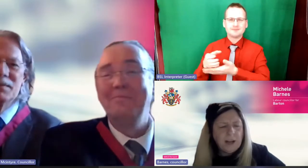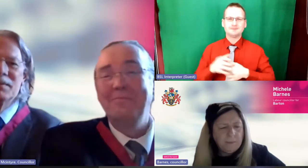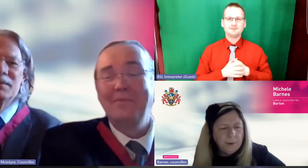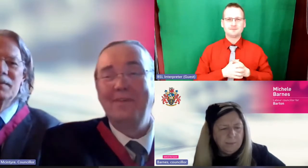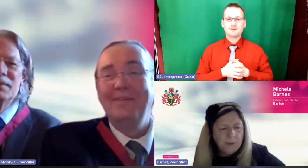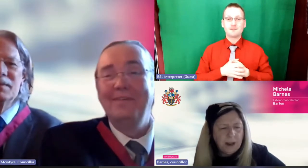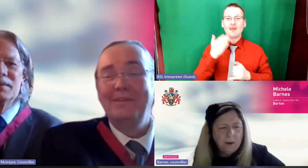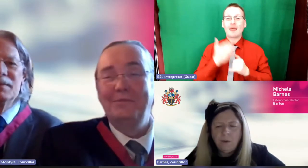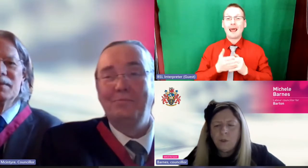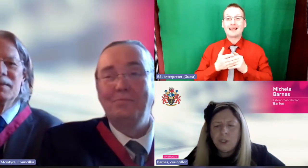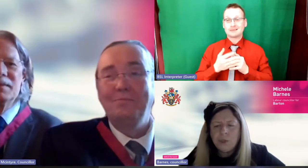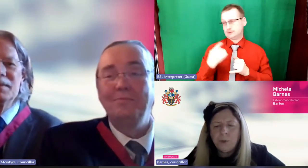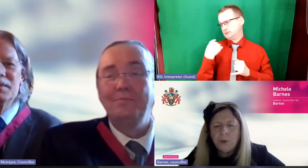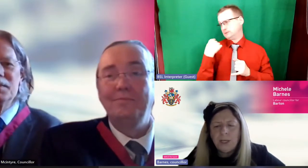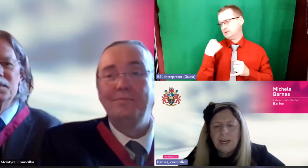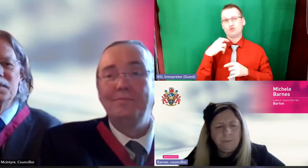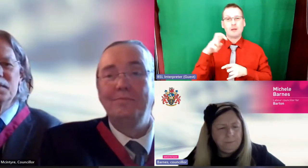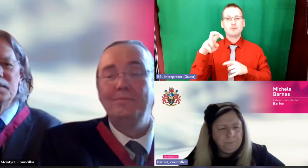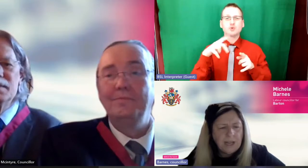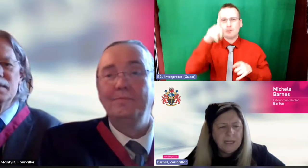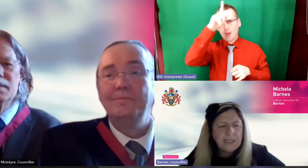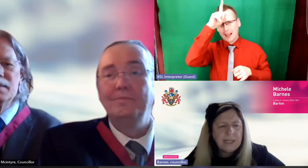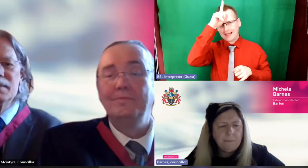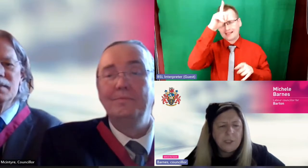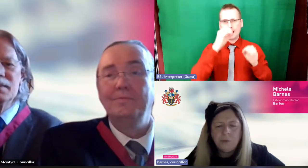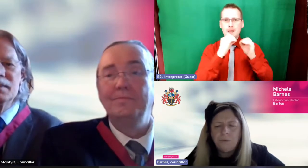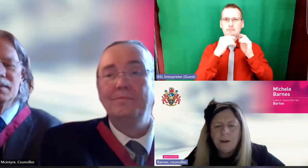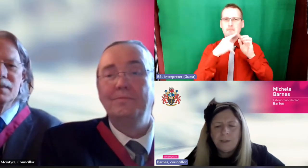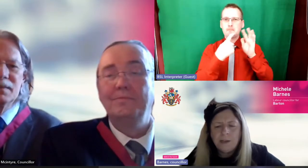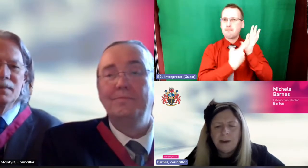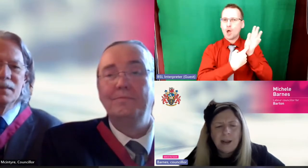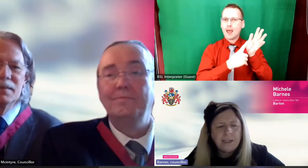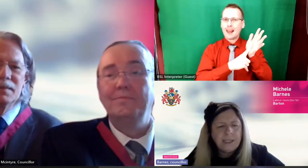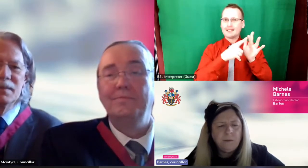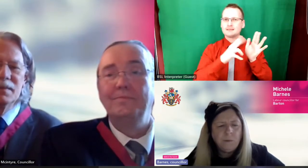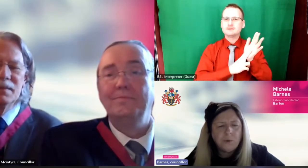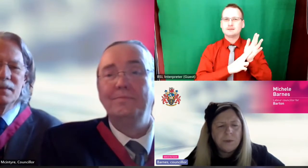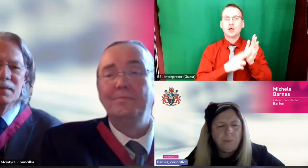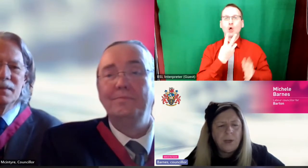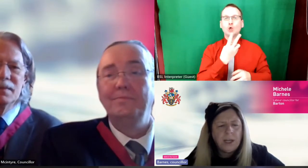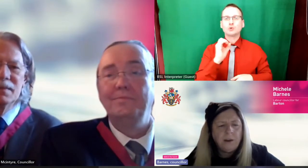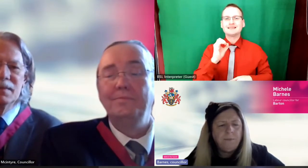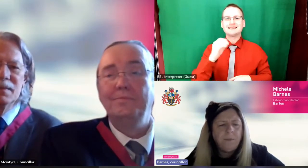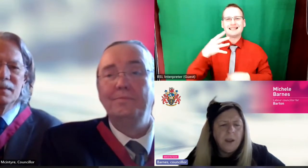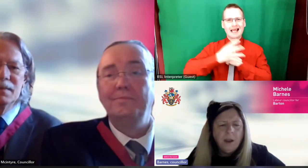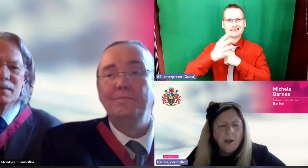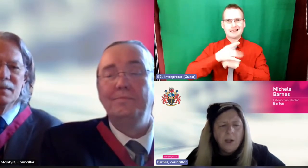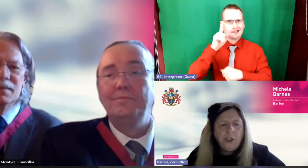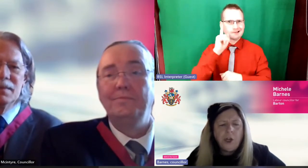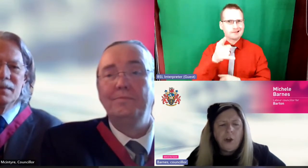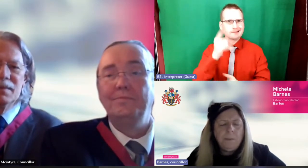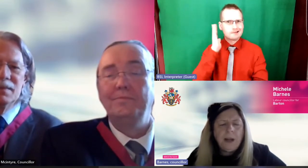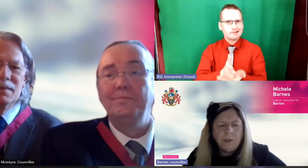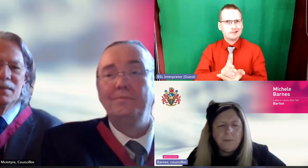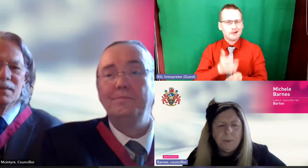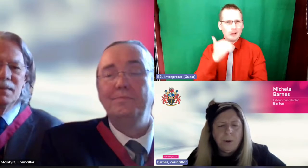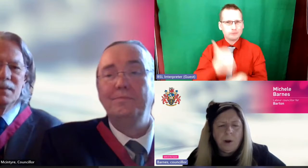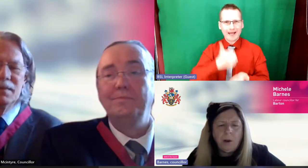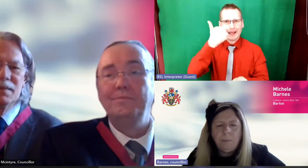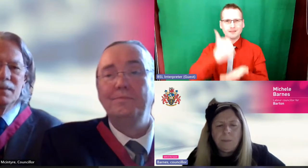last trip, however, was to Berlin in December 2019, which was brilliant. John and